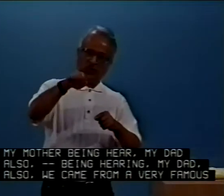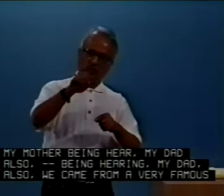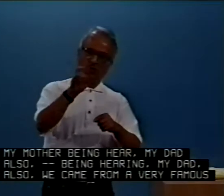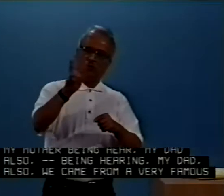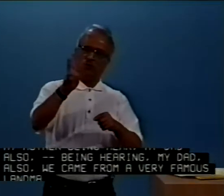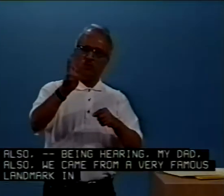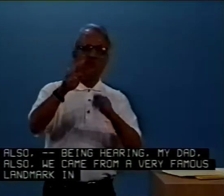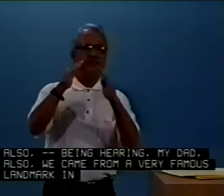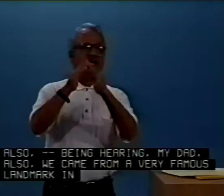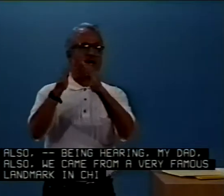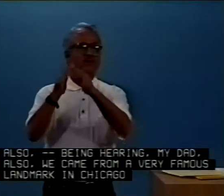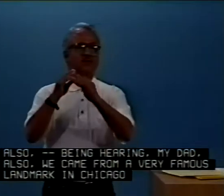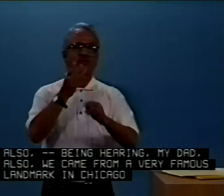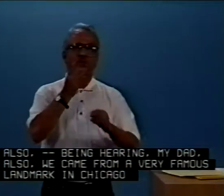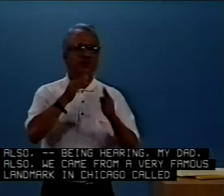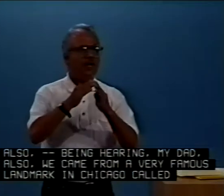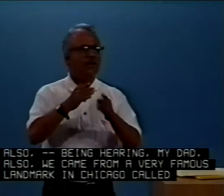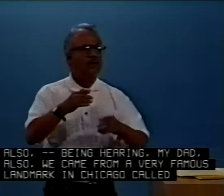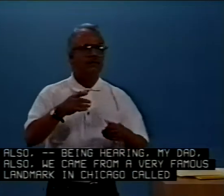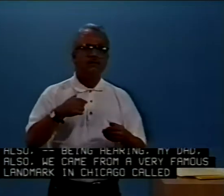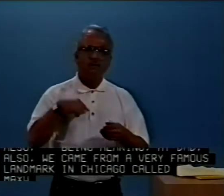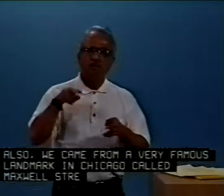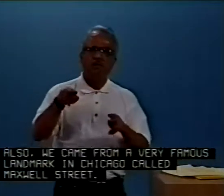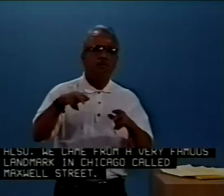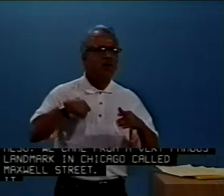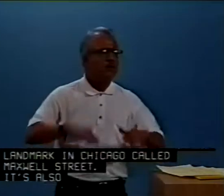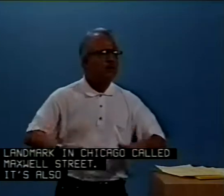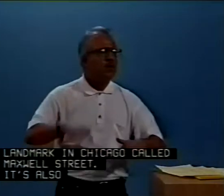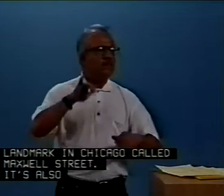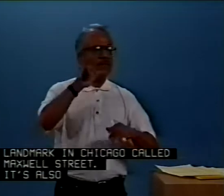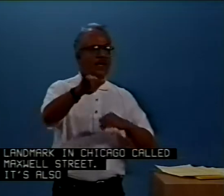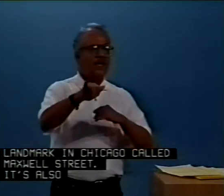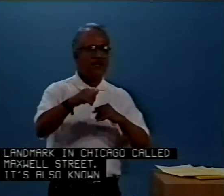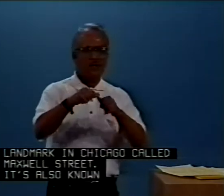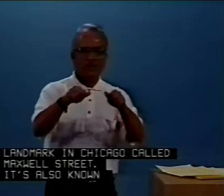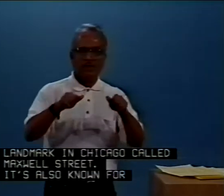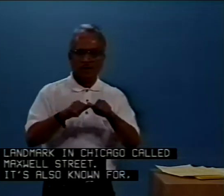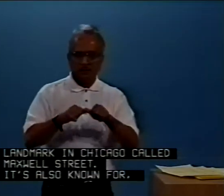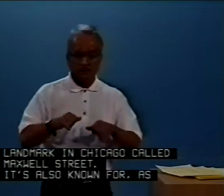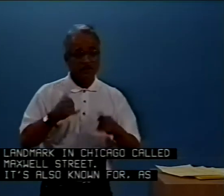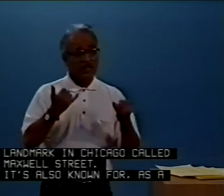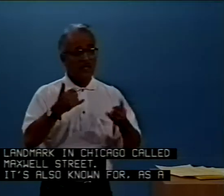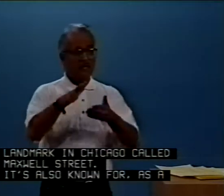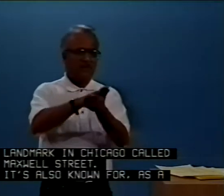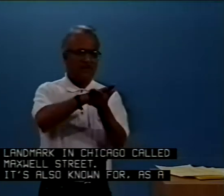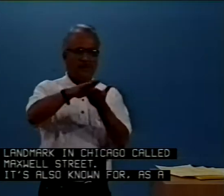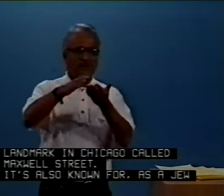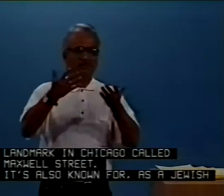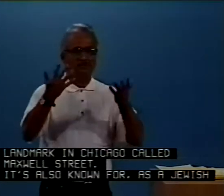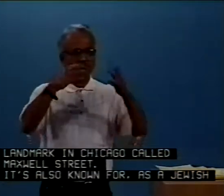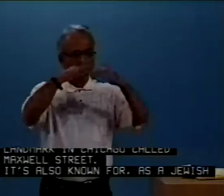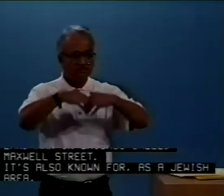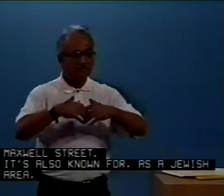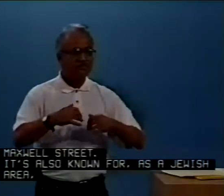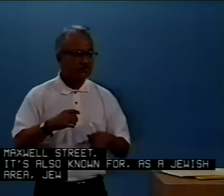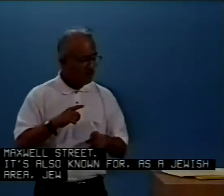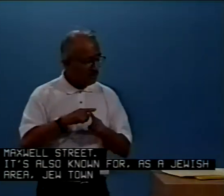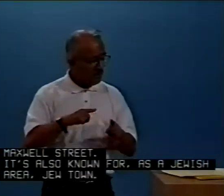also known for as a Jewish area, Jew town. I was raised in that area. Now it's